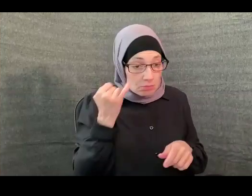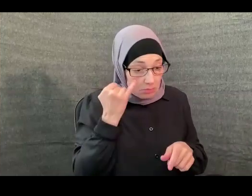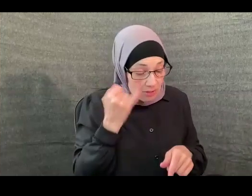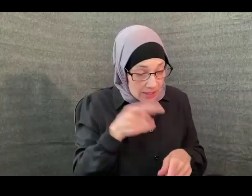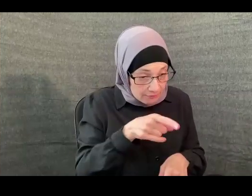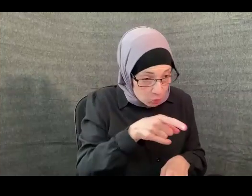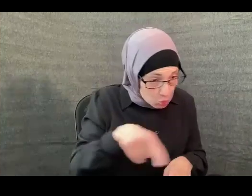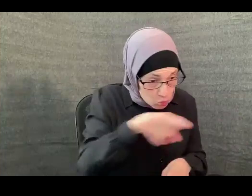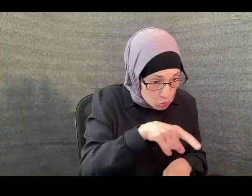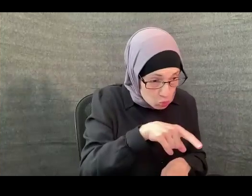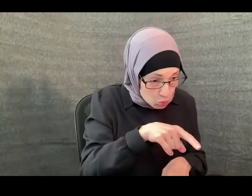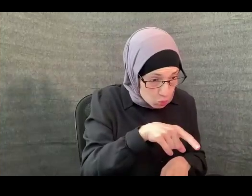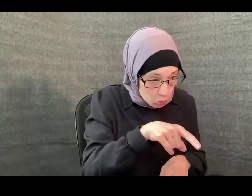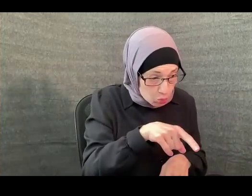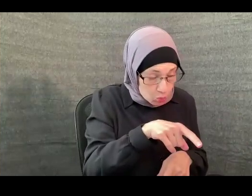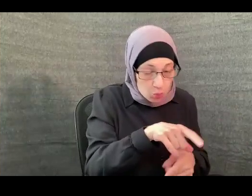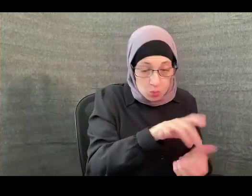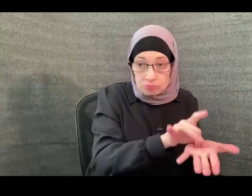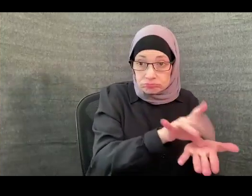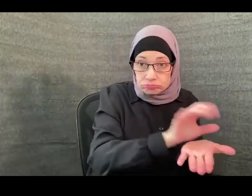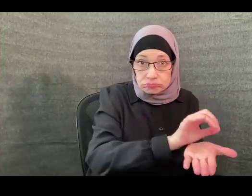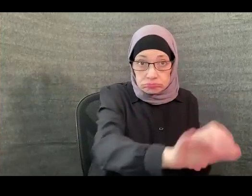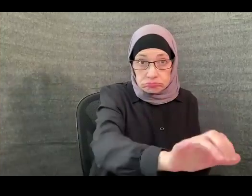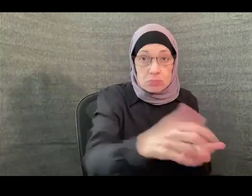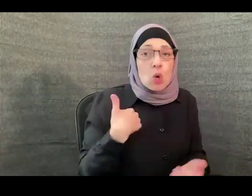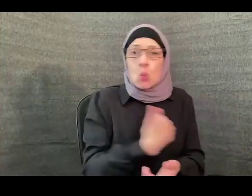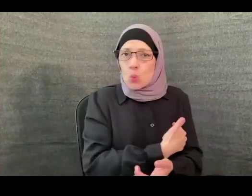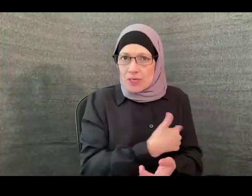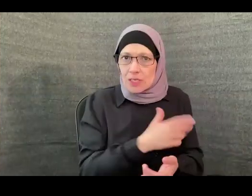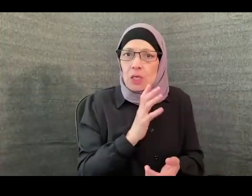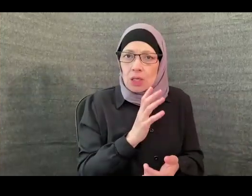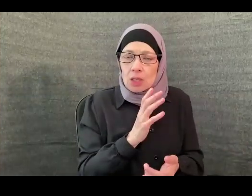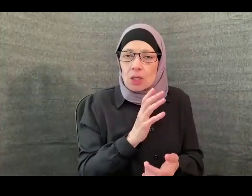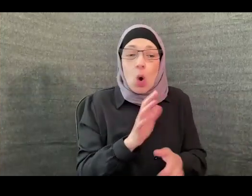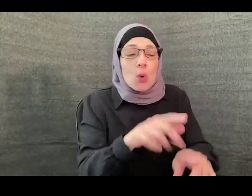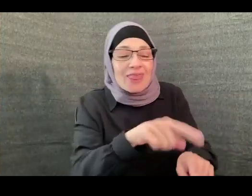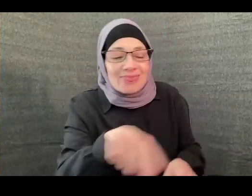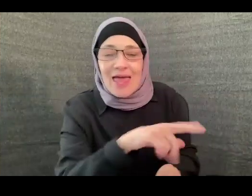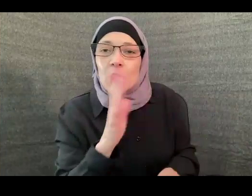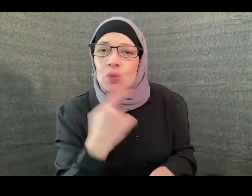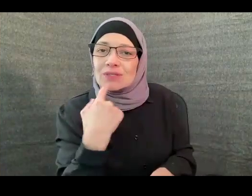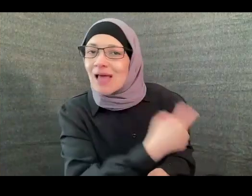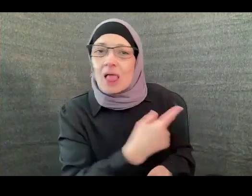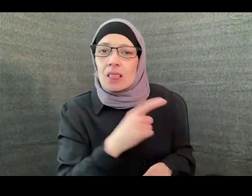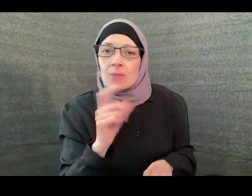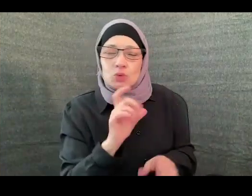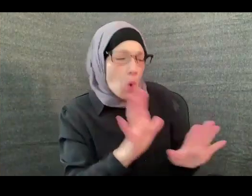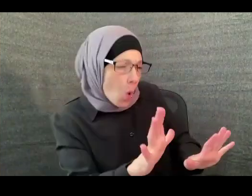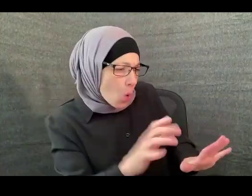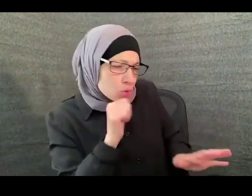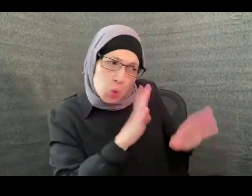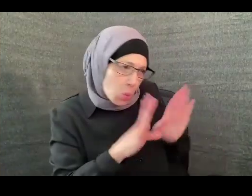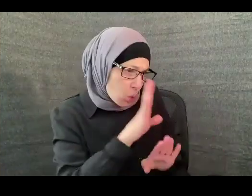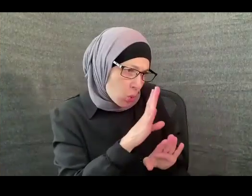expelled, we too certainly will go out with you, and we shall never obey